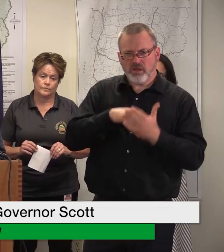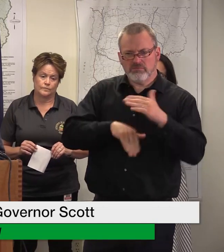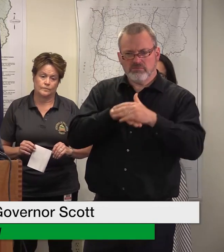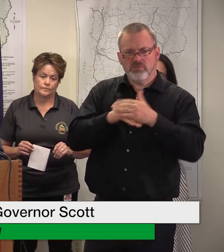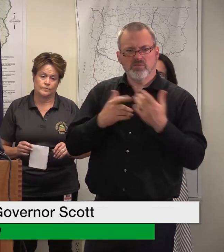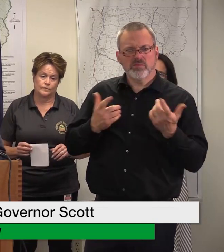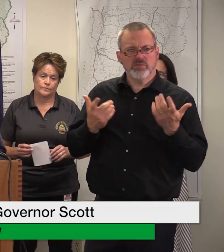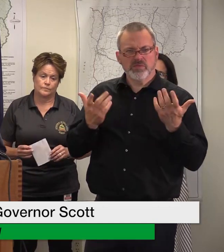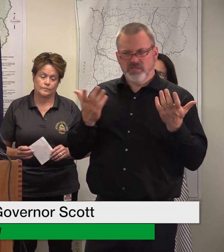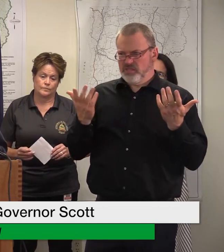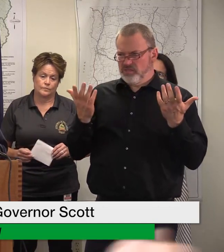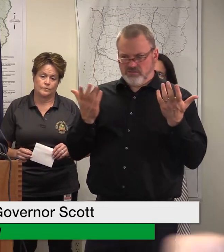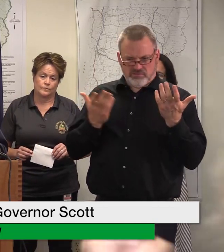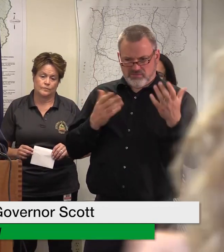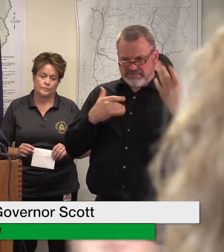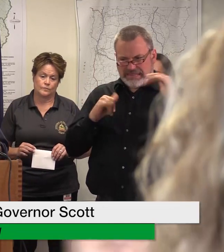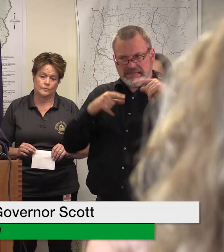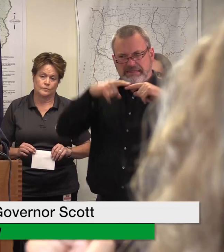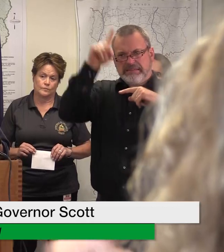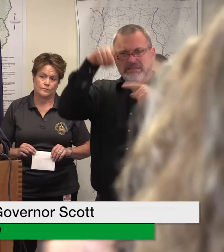statement, sir. You know,